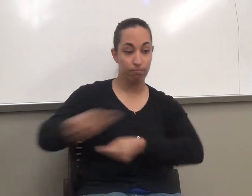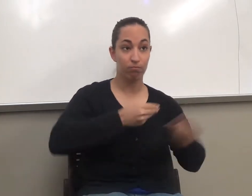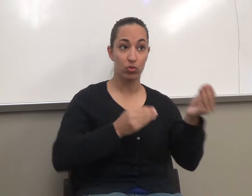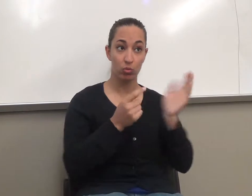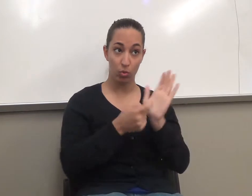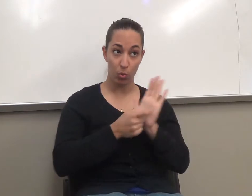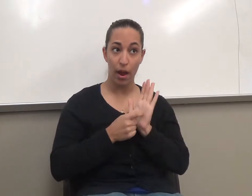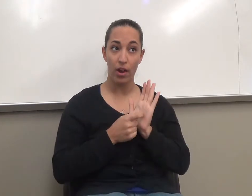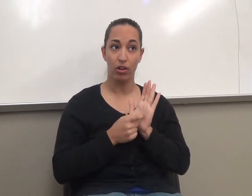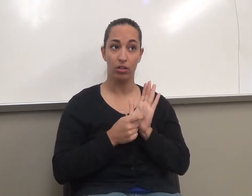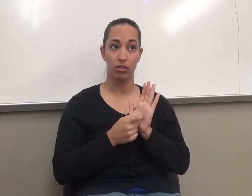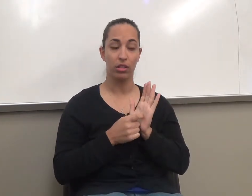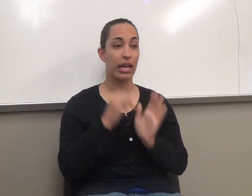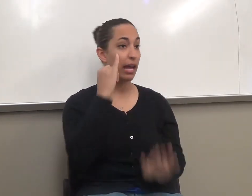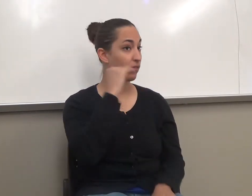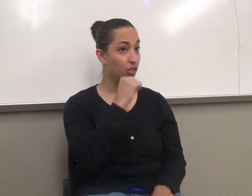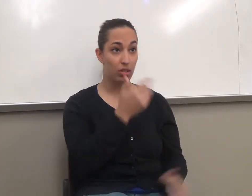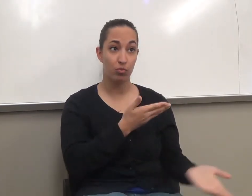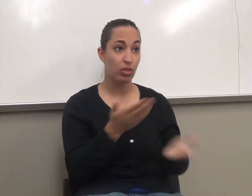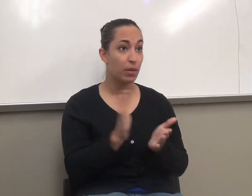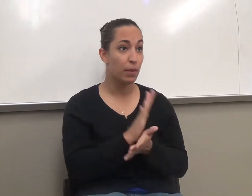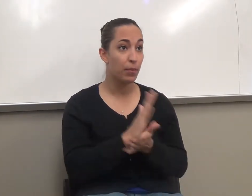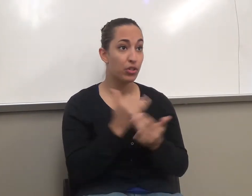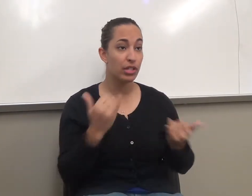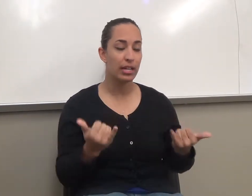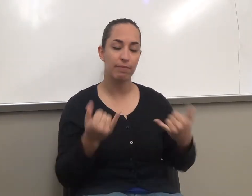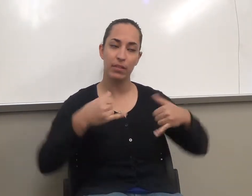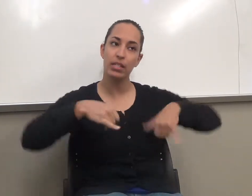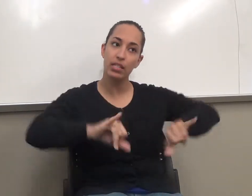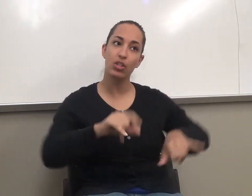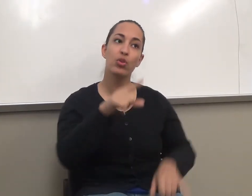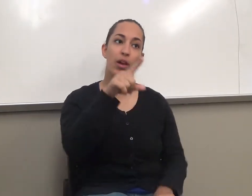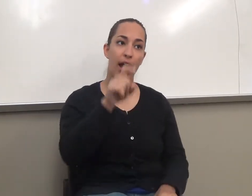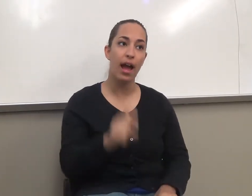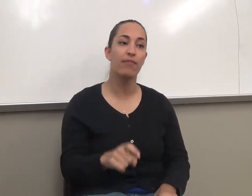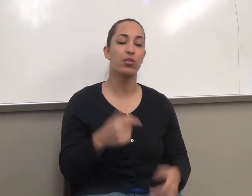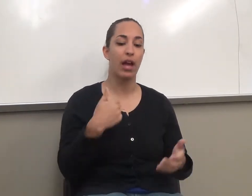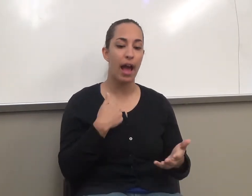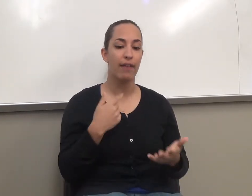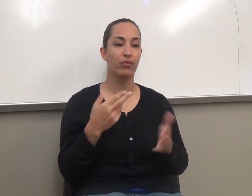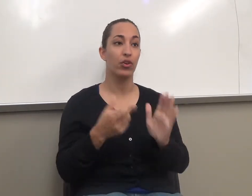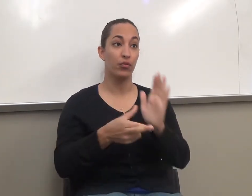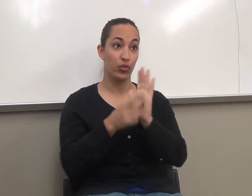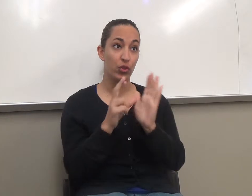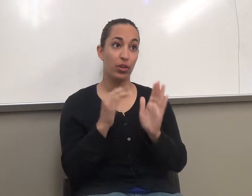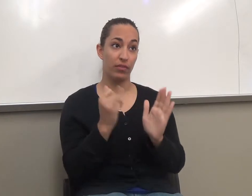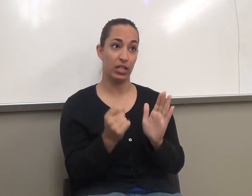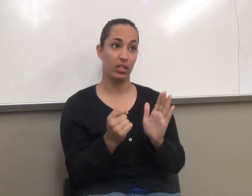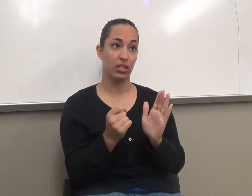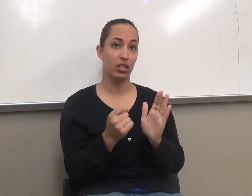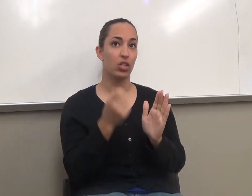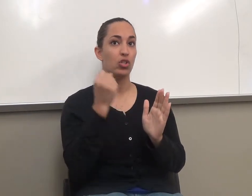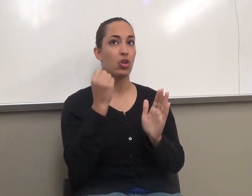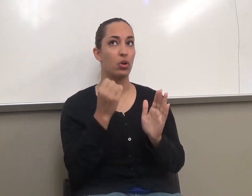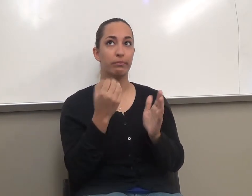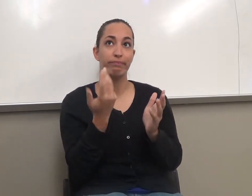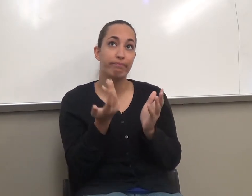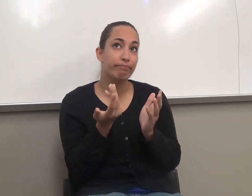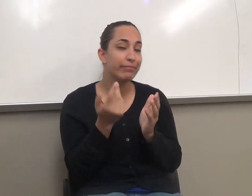a paper today, you still have to have a review of it. So you need to come talk to me about how that is